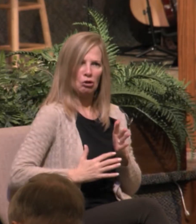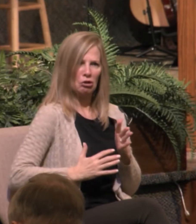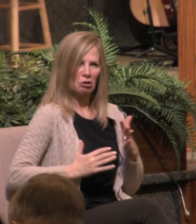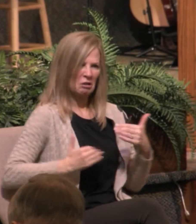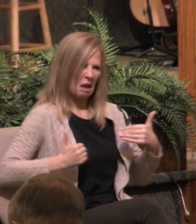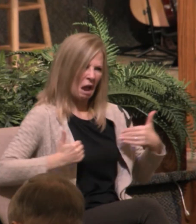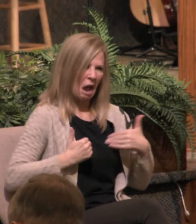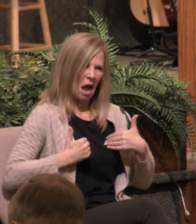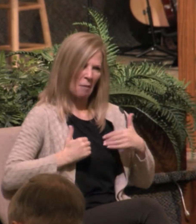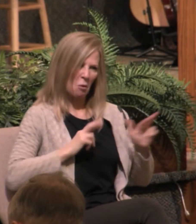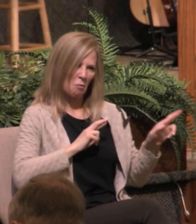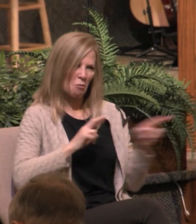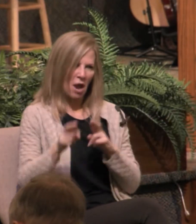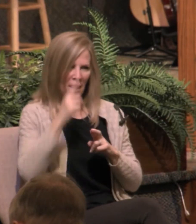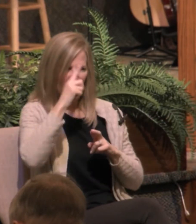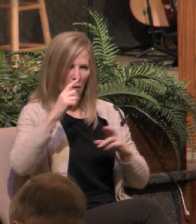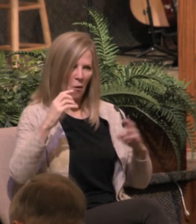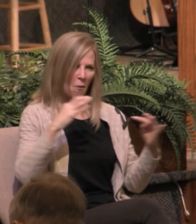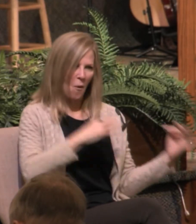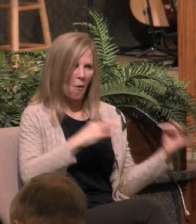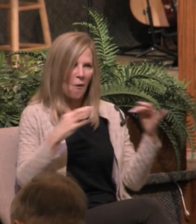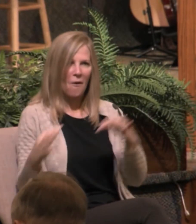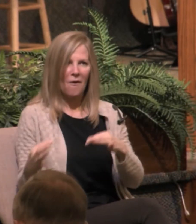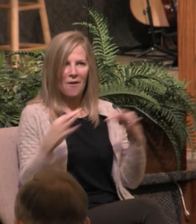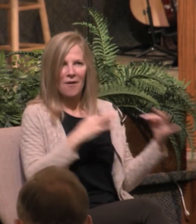animals prepared for battle,